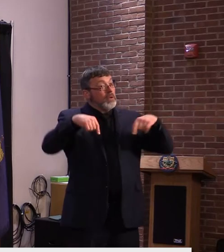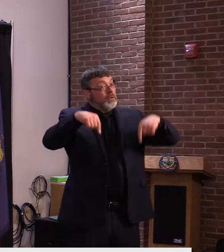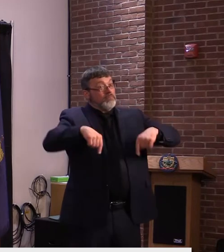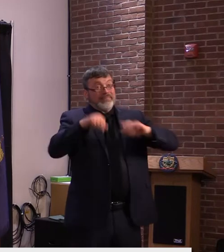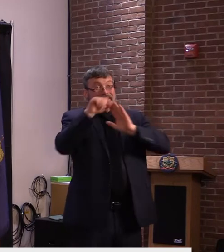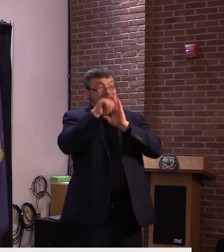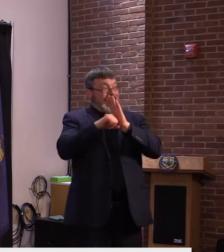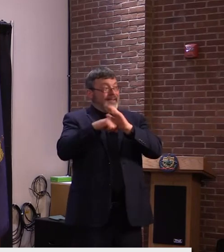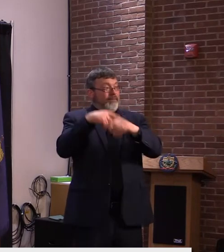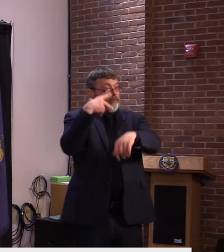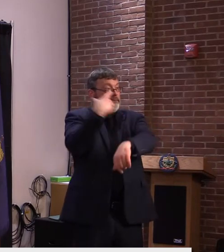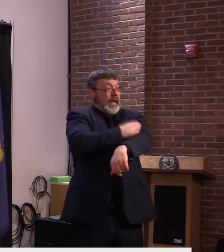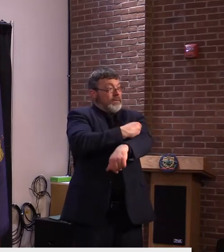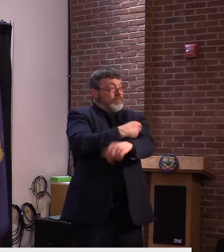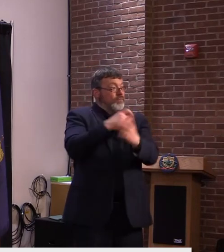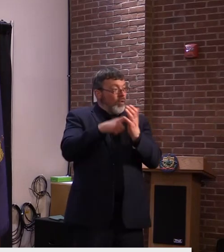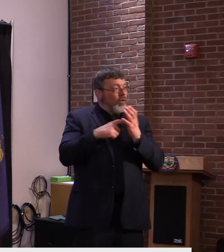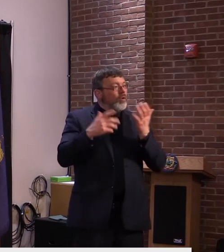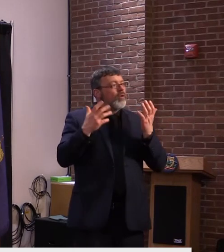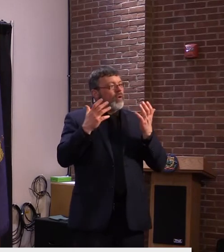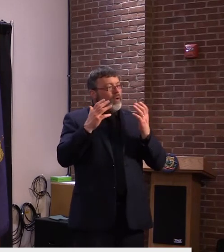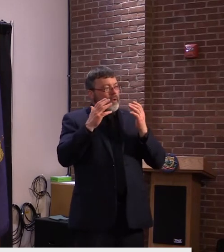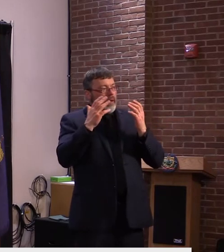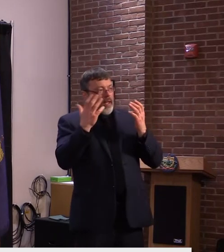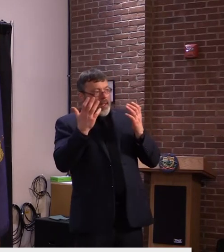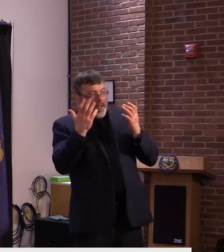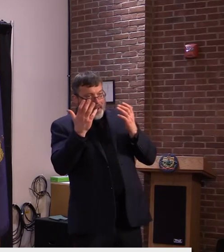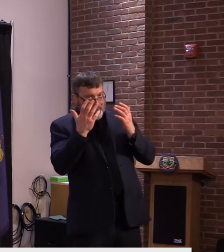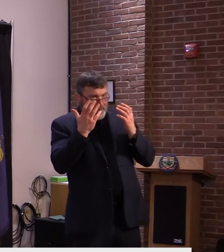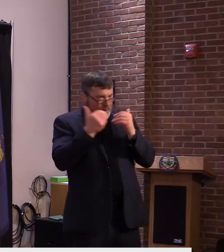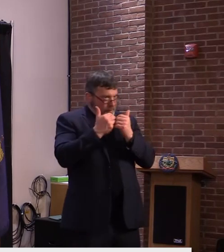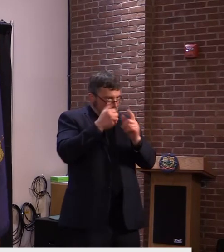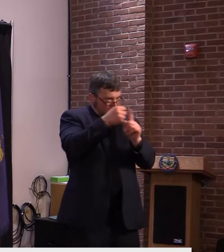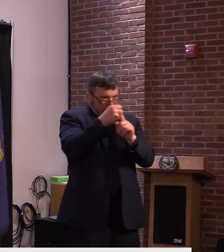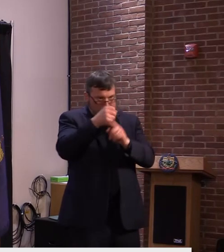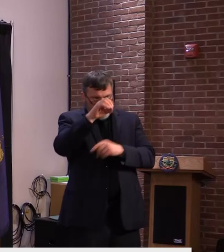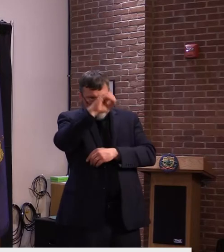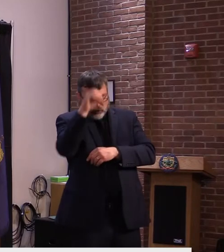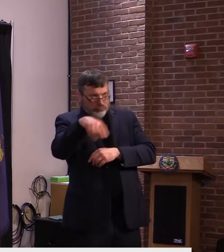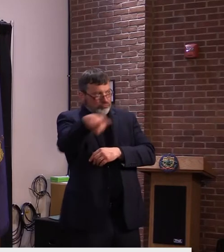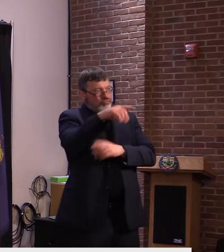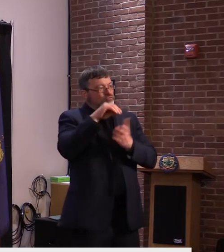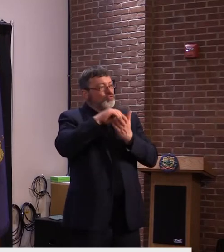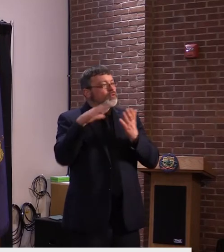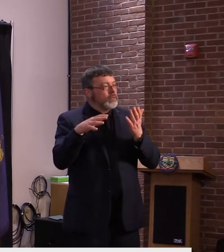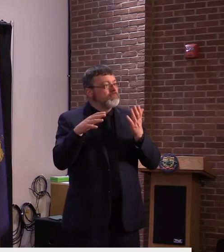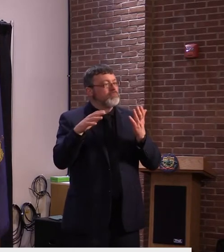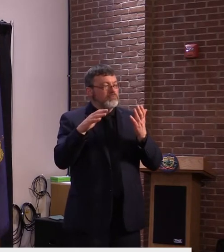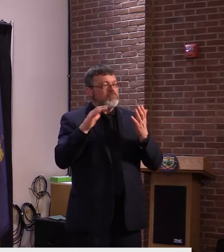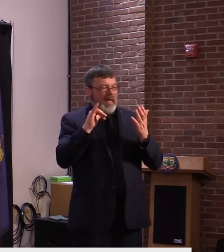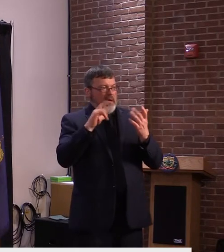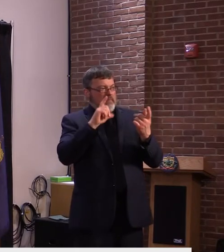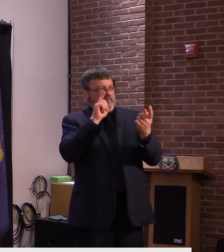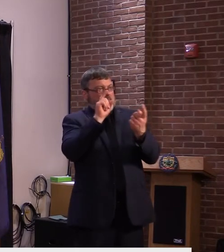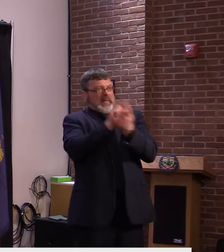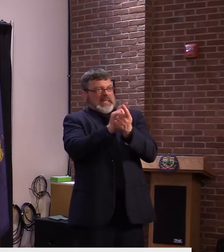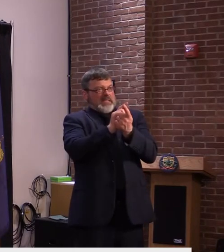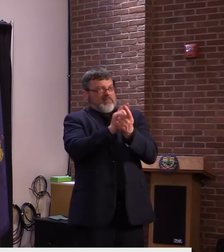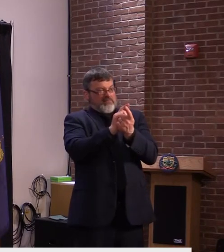to percentages of students who have met the requirements for attending school with